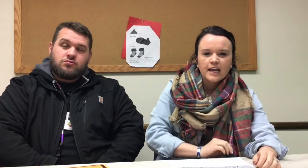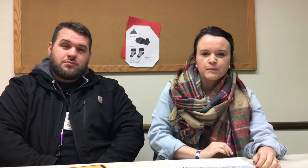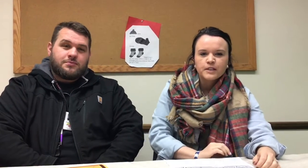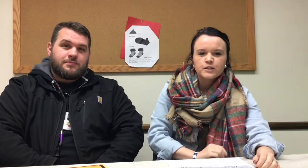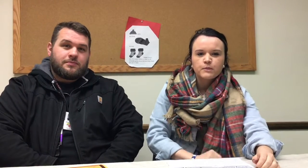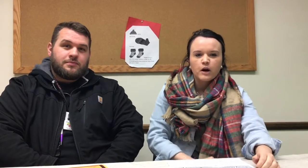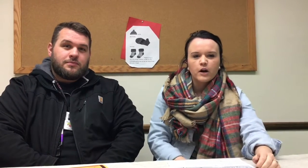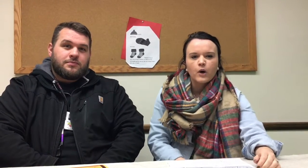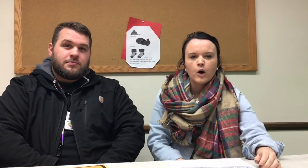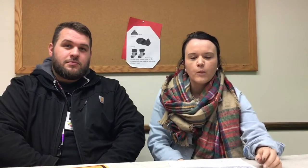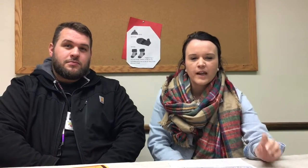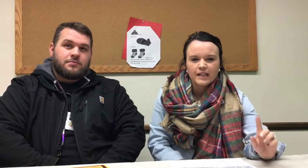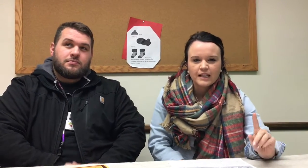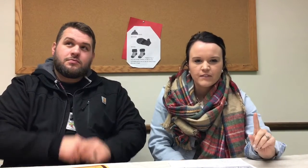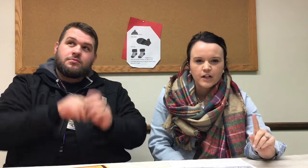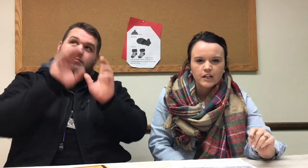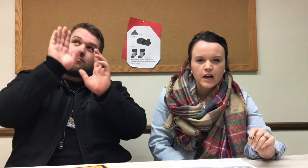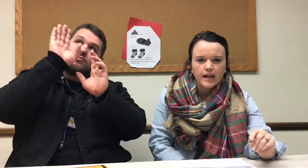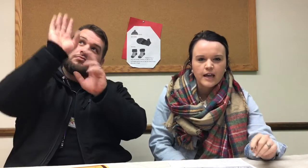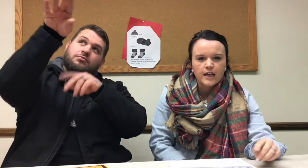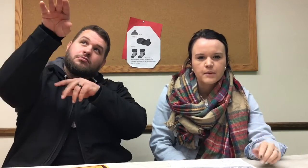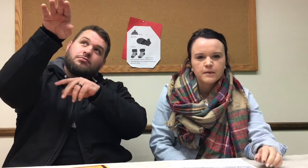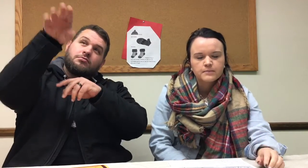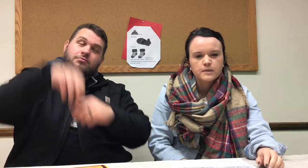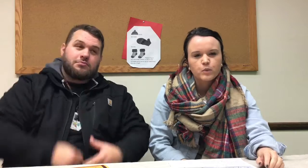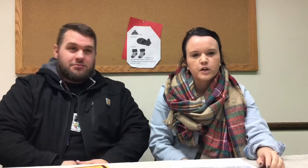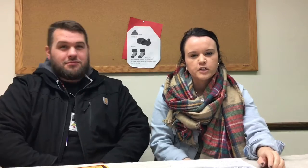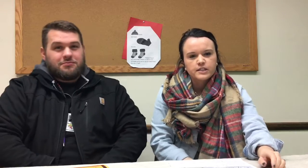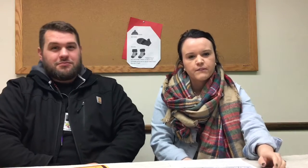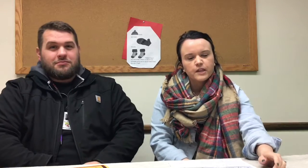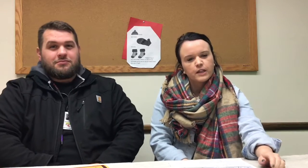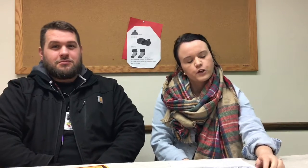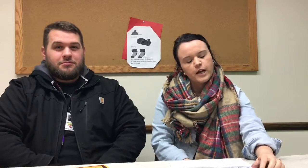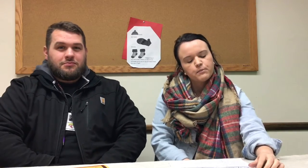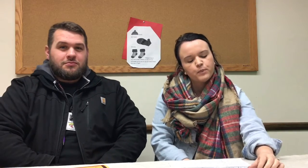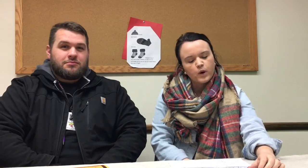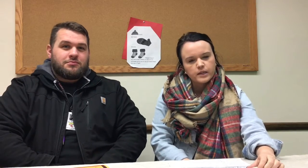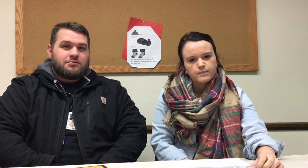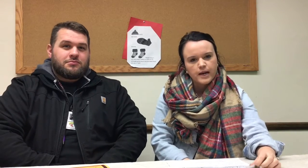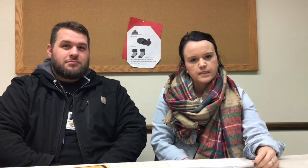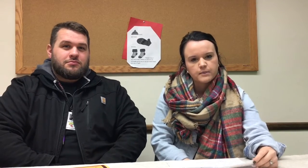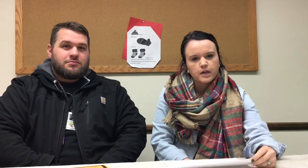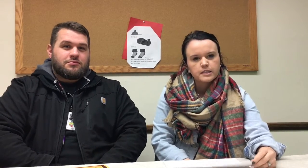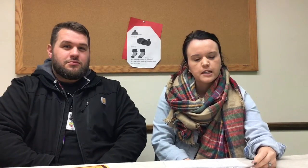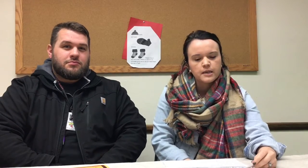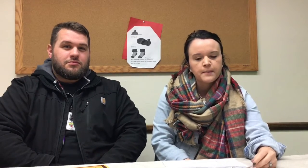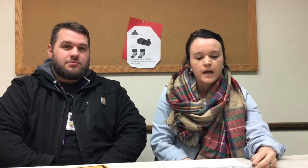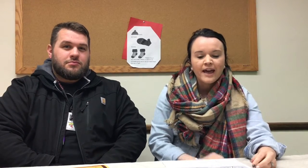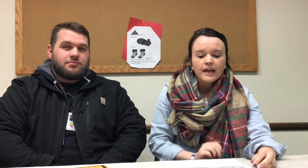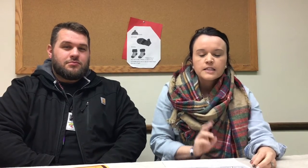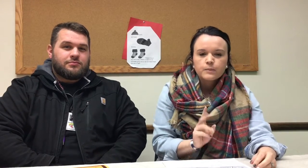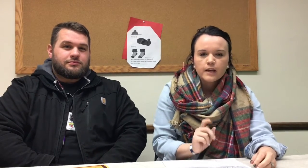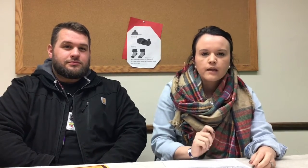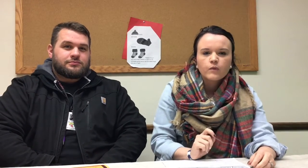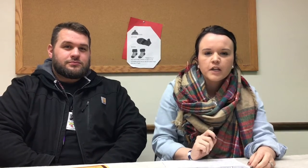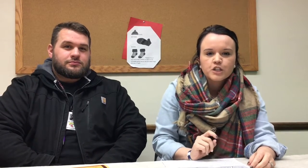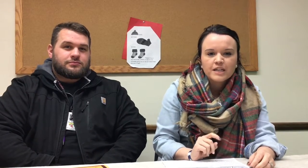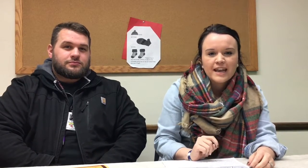game tomorrow home at 11 o'clock a.m. Come support your 7th and 8th grade boys basketball team. Speaking of which,